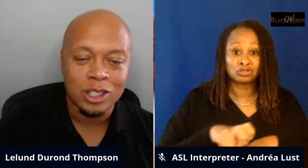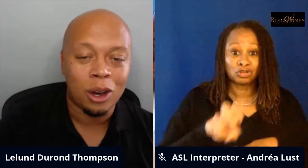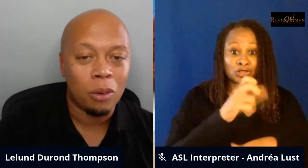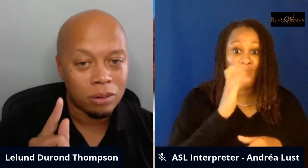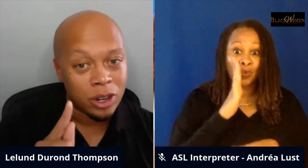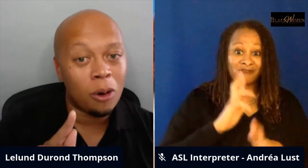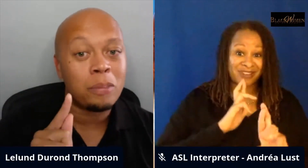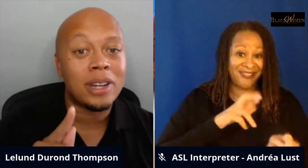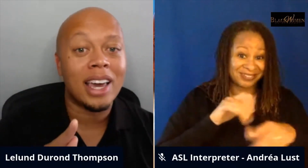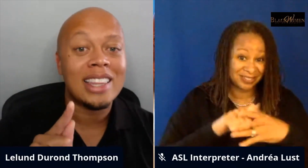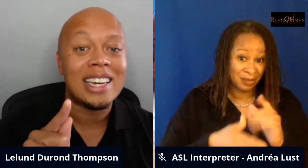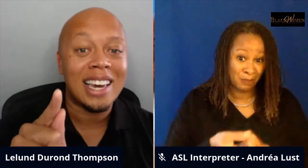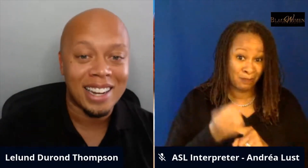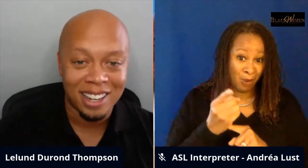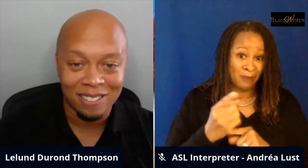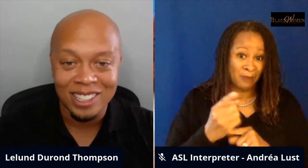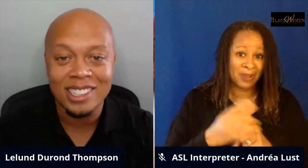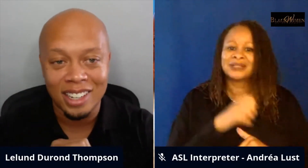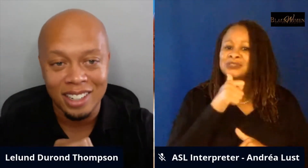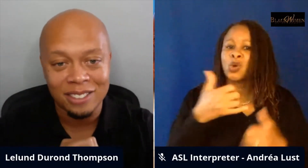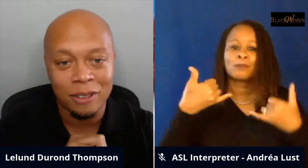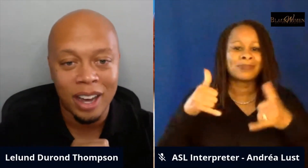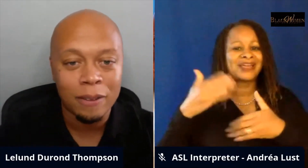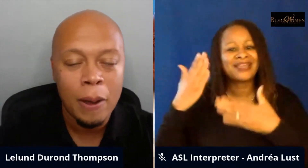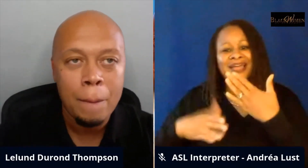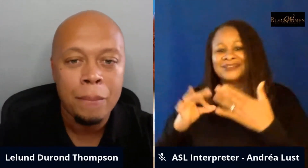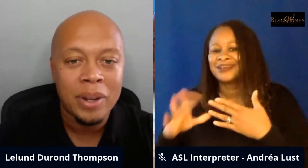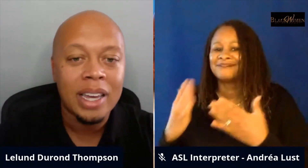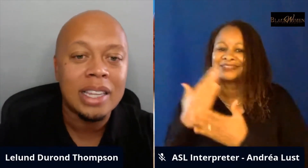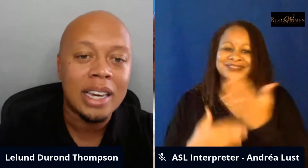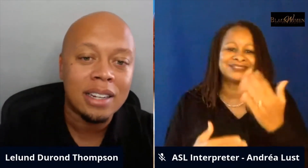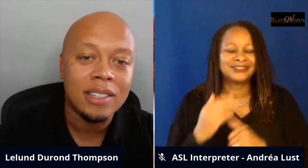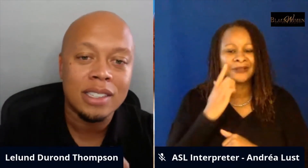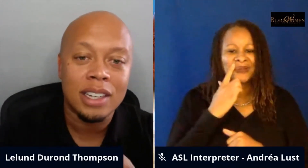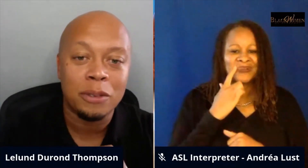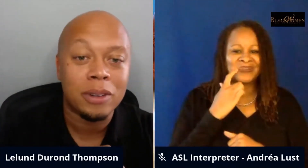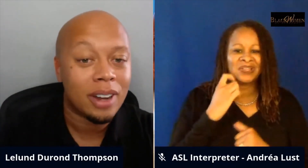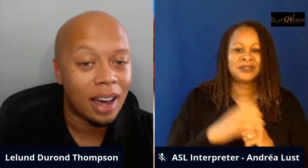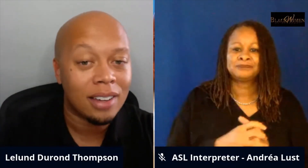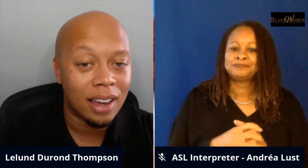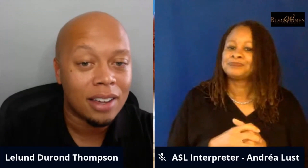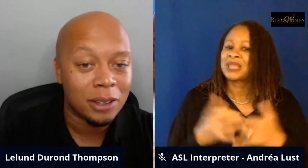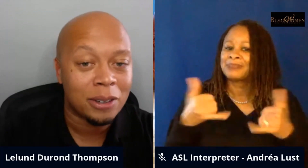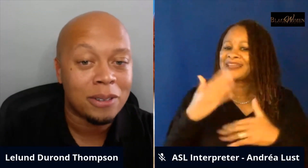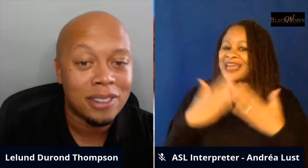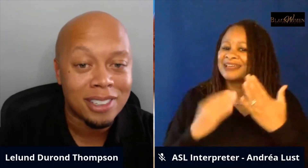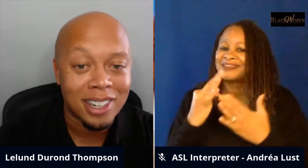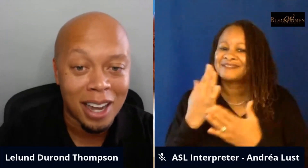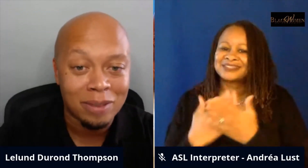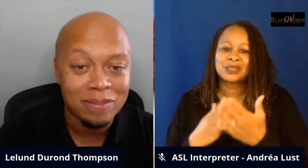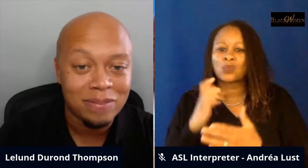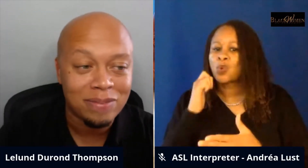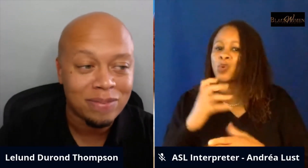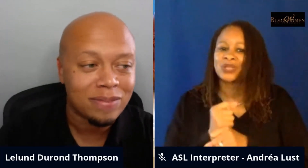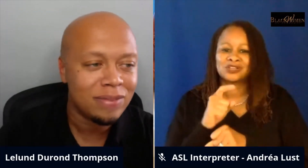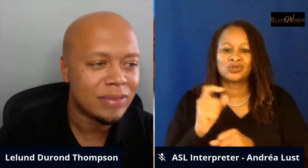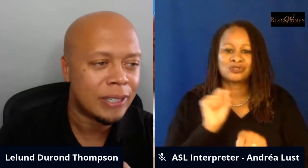right? So don't play the end of the scene, right? Playing the end of the scene will not get you the job.